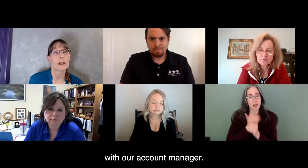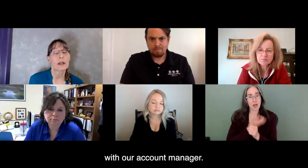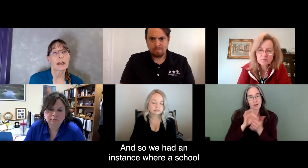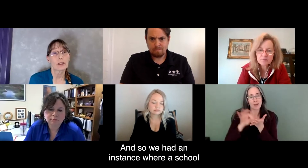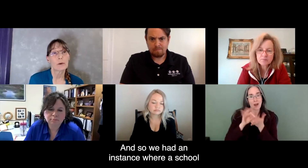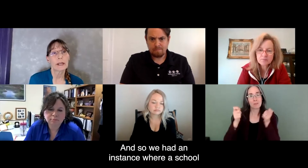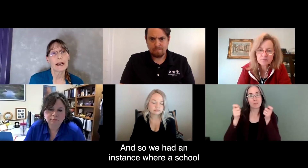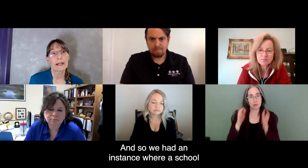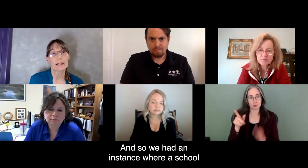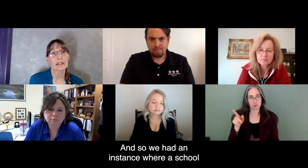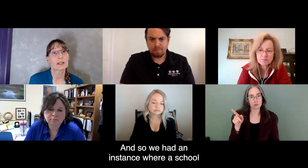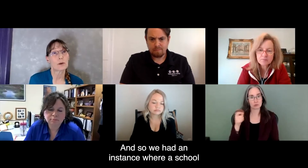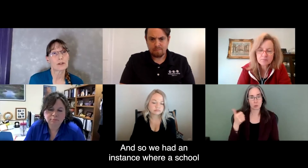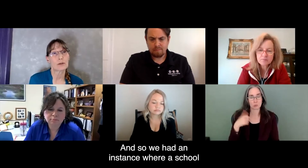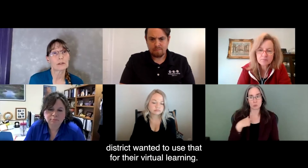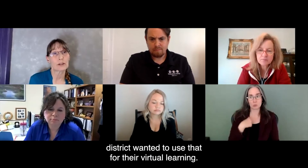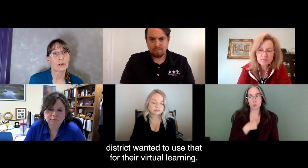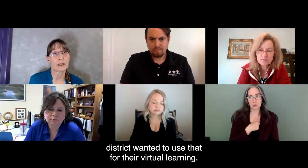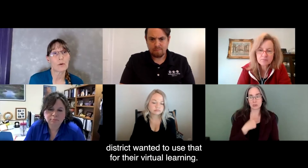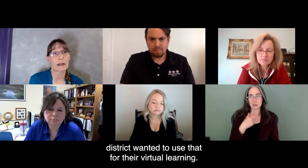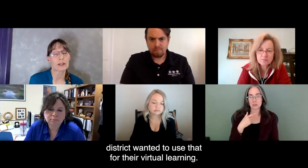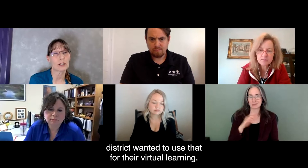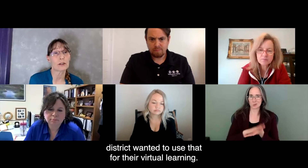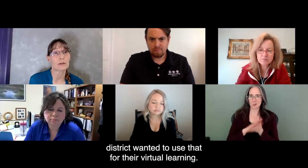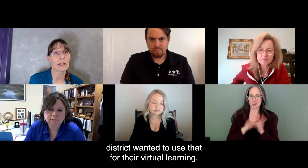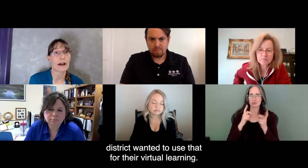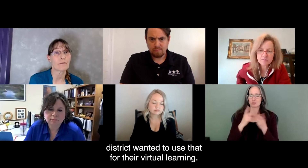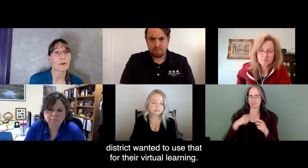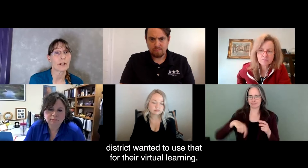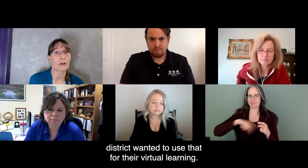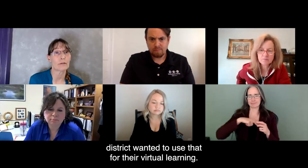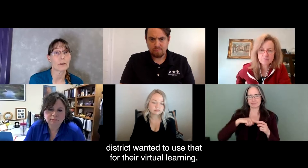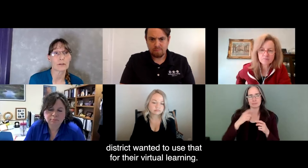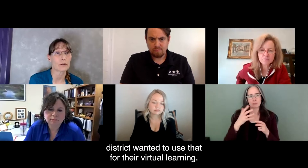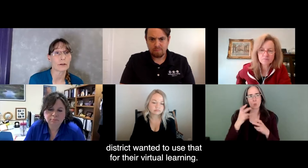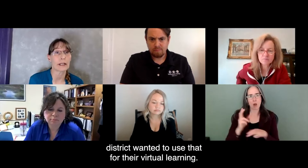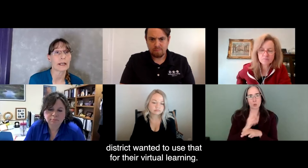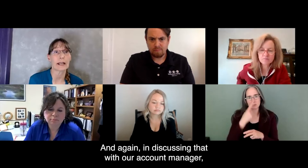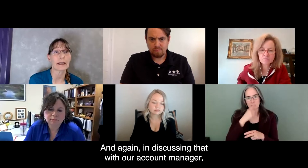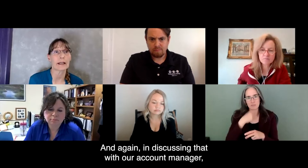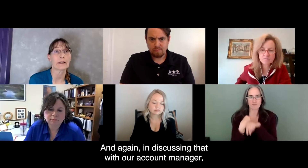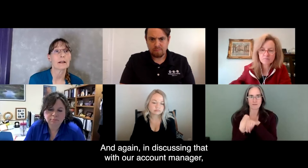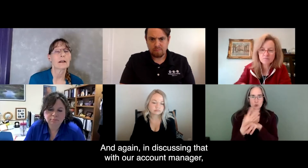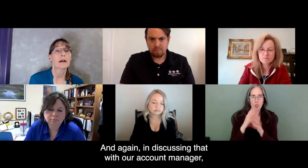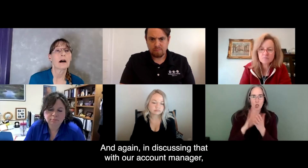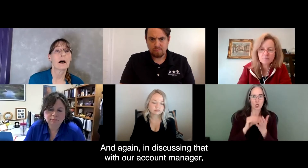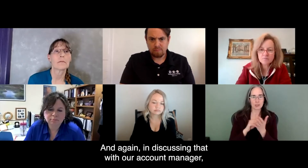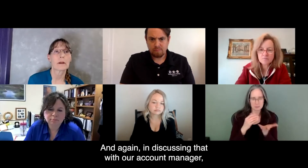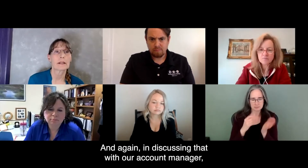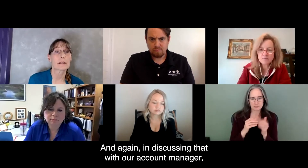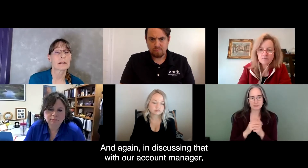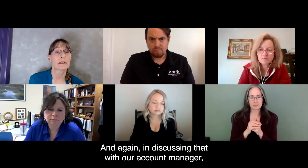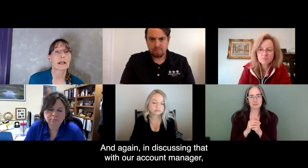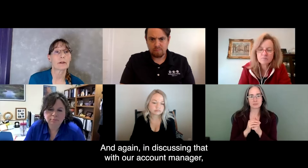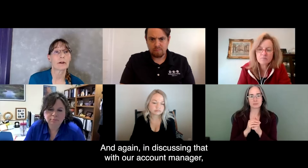manager. And so we had an instance where a school district wanted to use that for their virtual learning. And again,